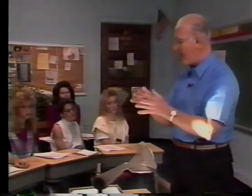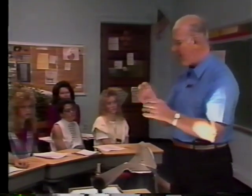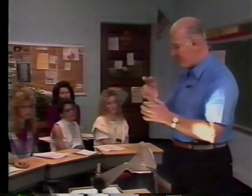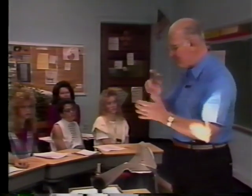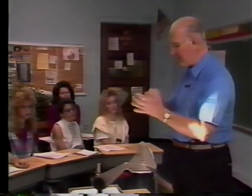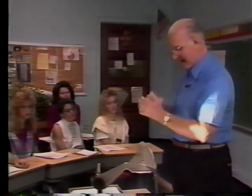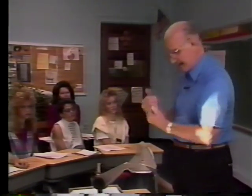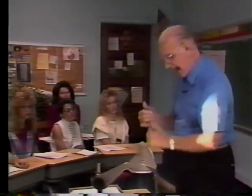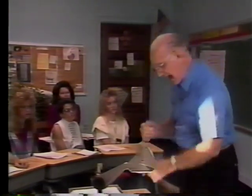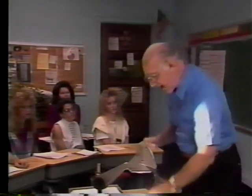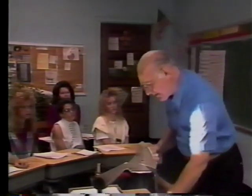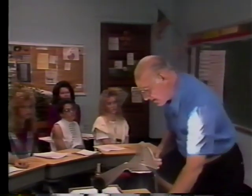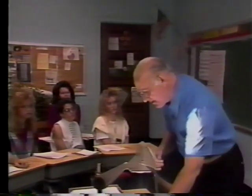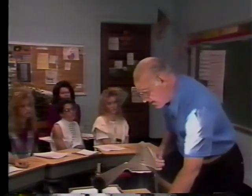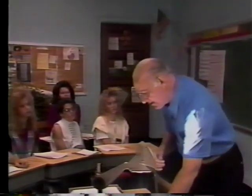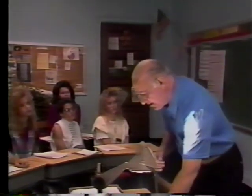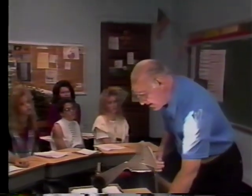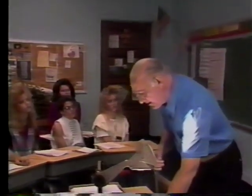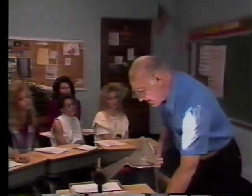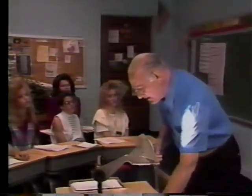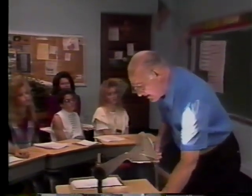So read now.